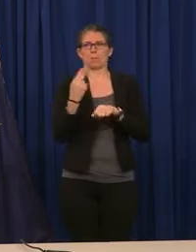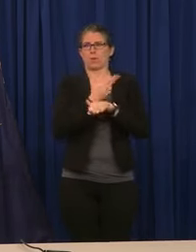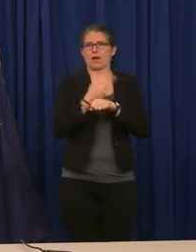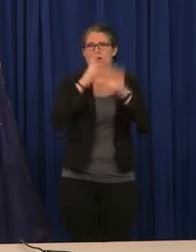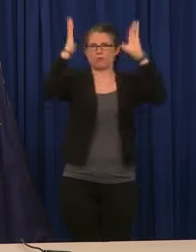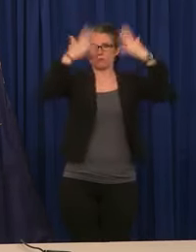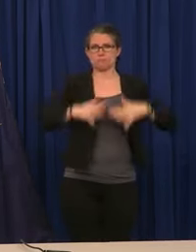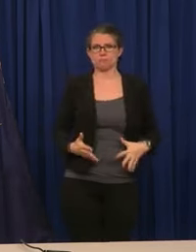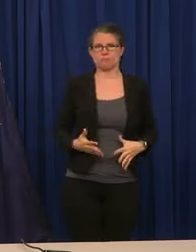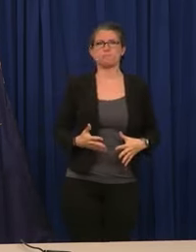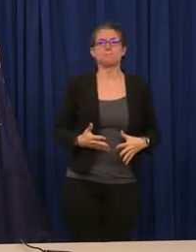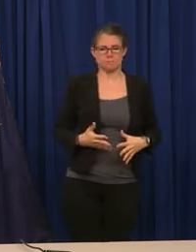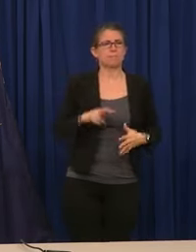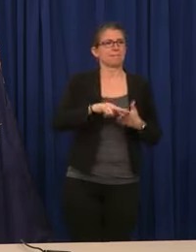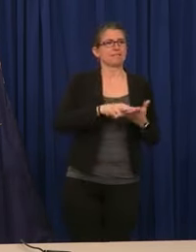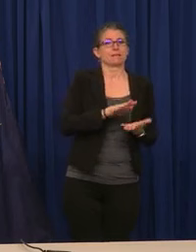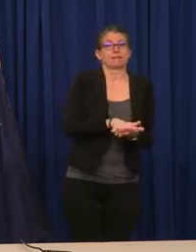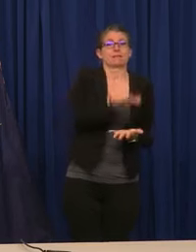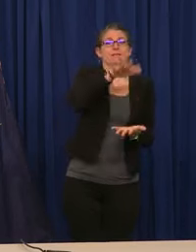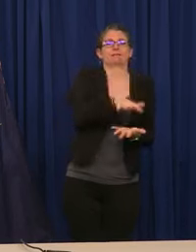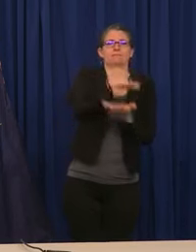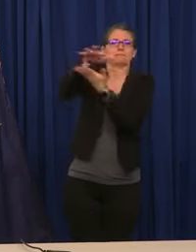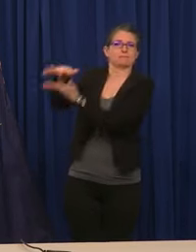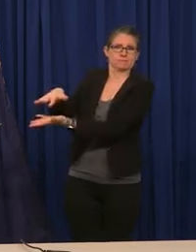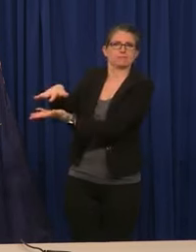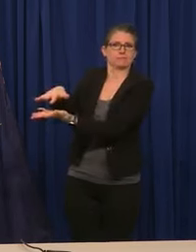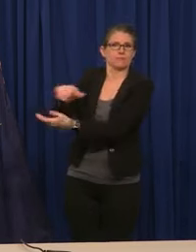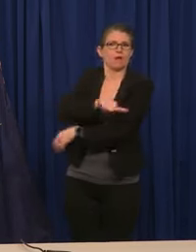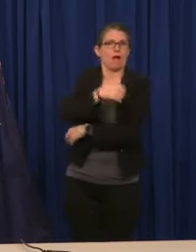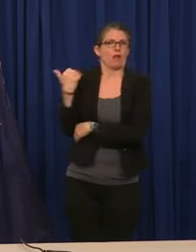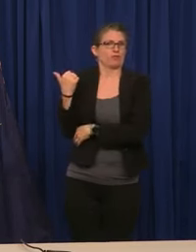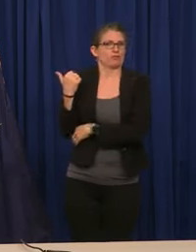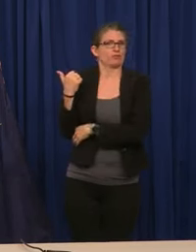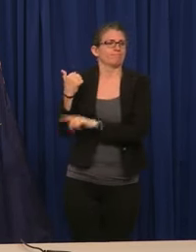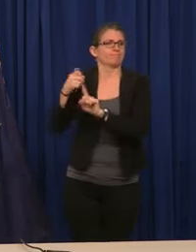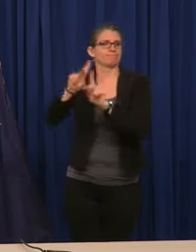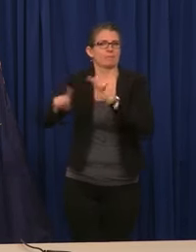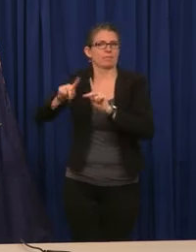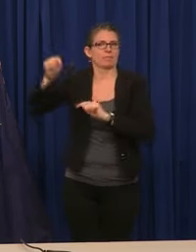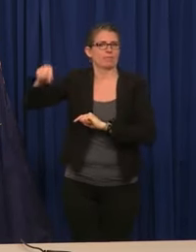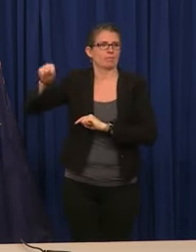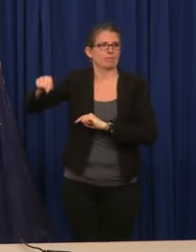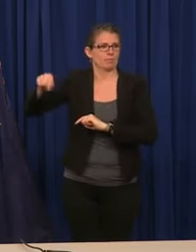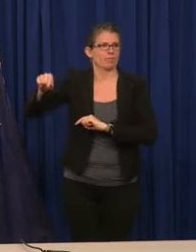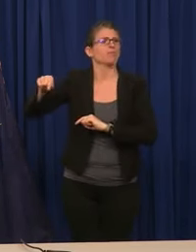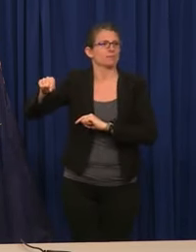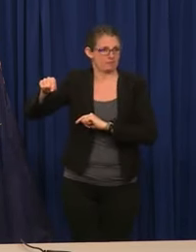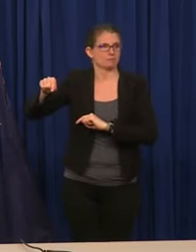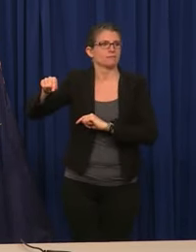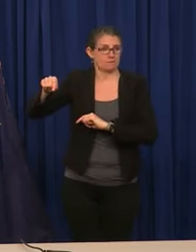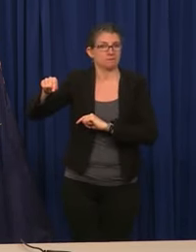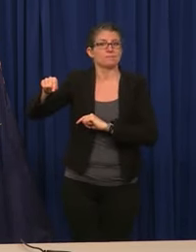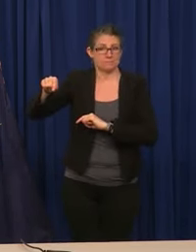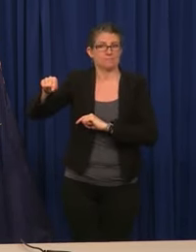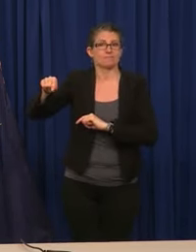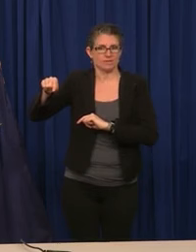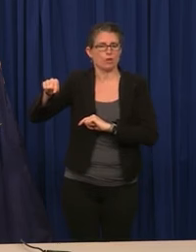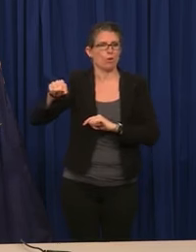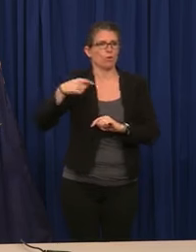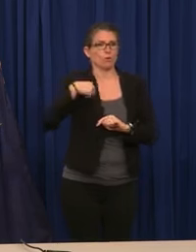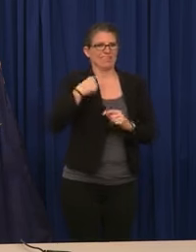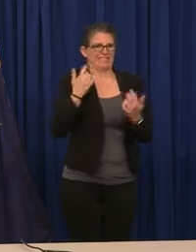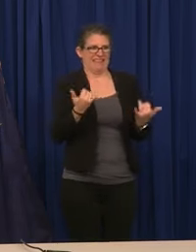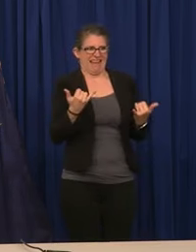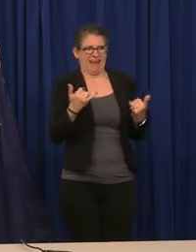say might have been better conserved for a patient that was positive. And so if we can shorten the amount of